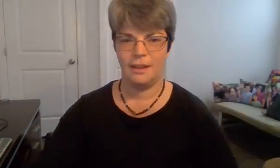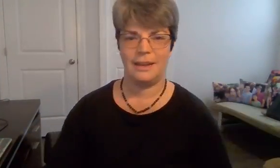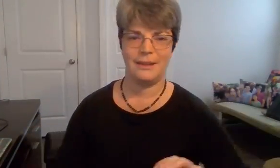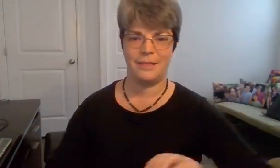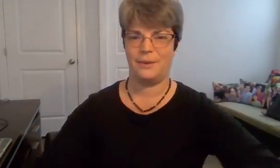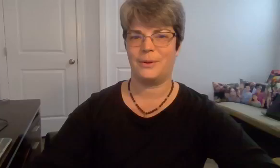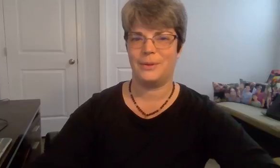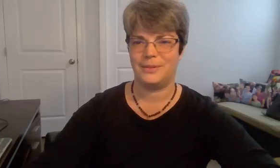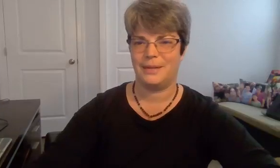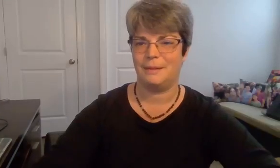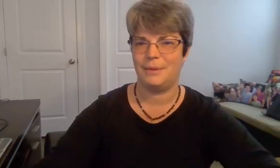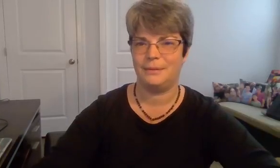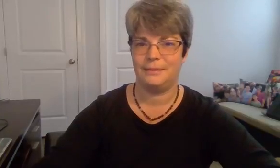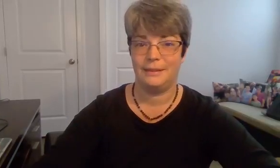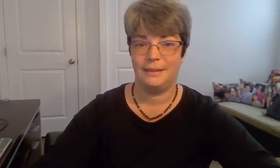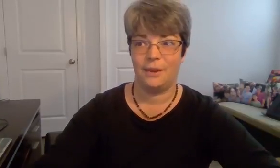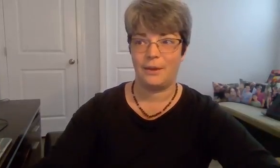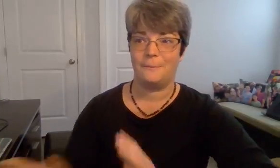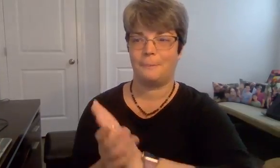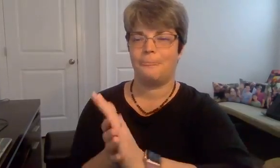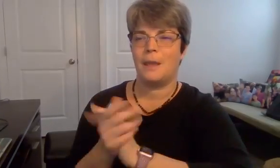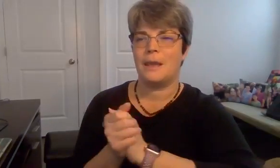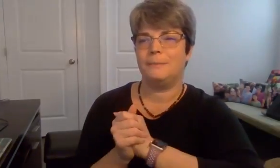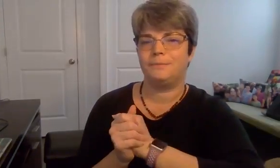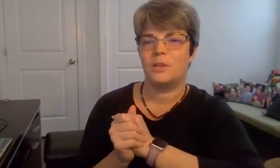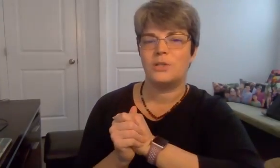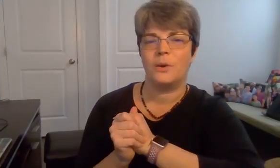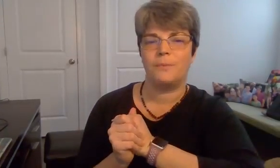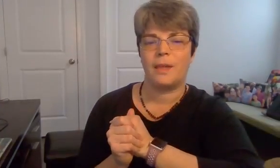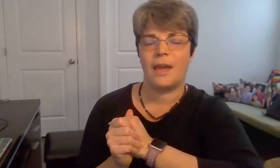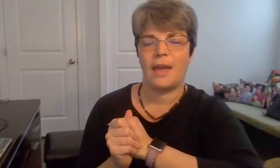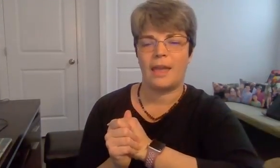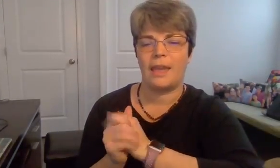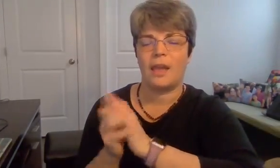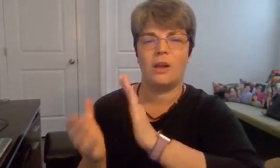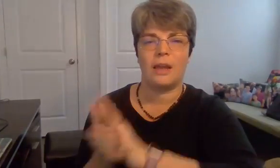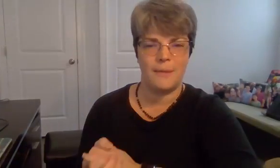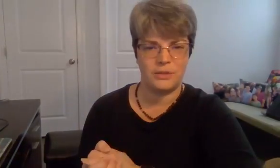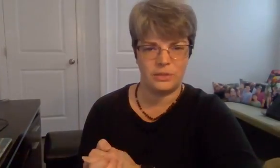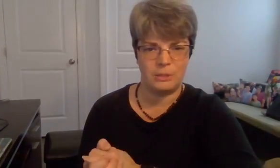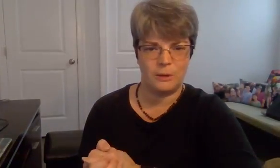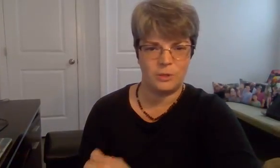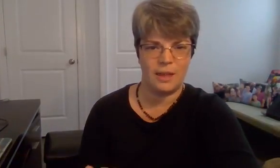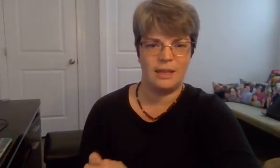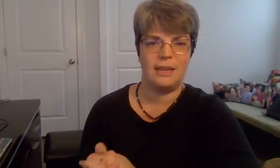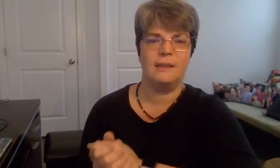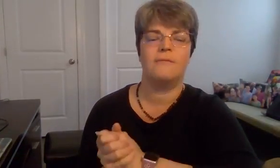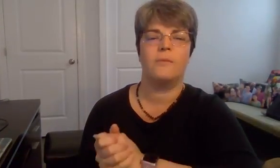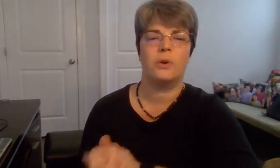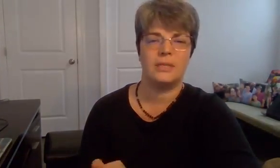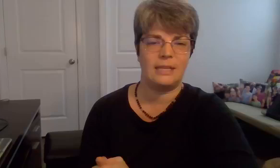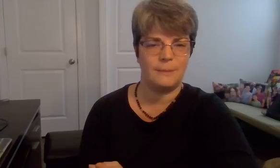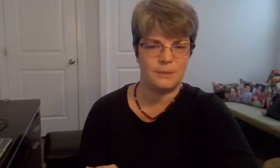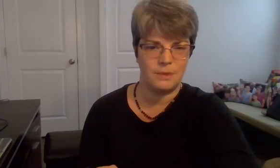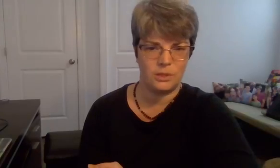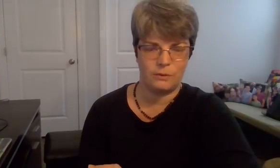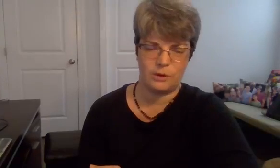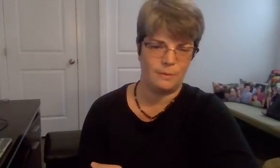Now I think we're all set up. Okay, so I got my master's in spirituality, worked as a campus minister for a couple of